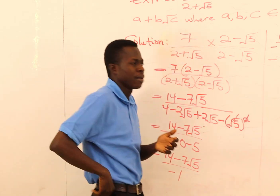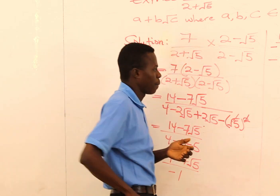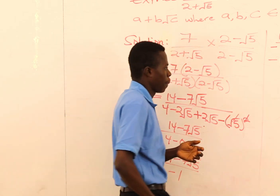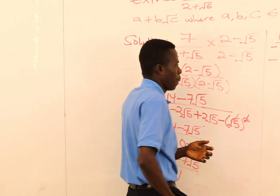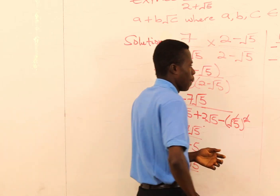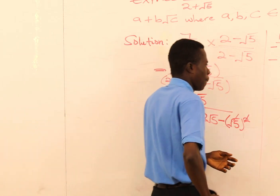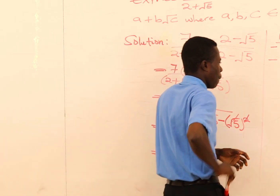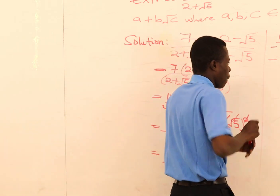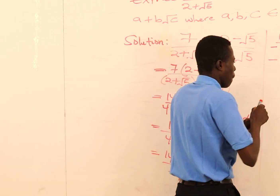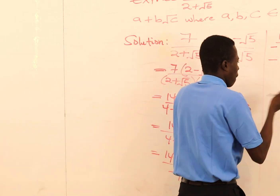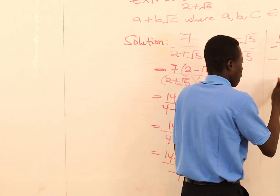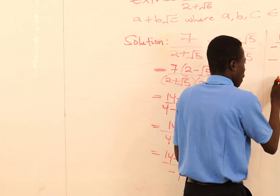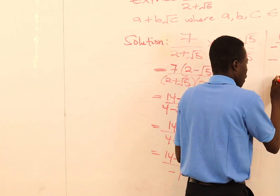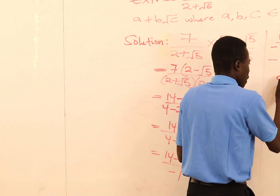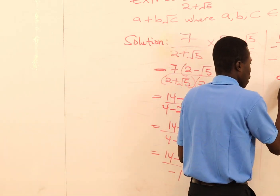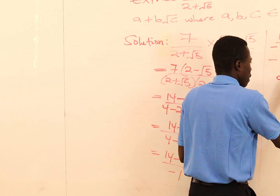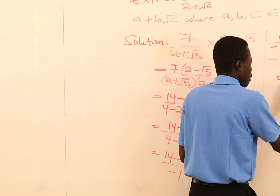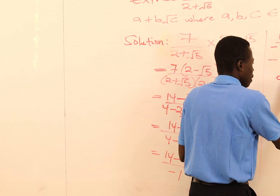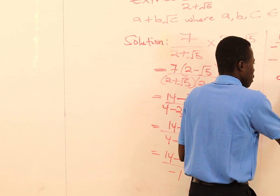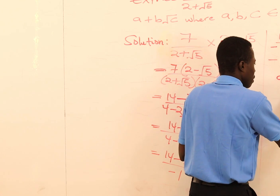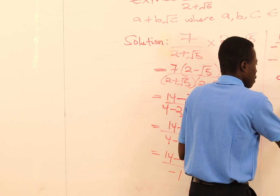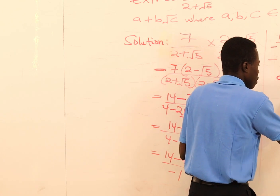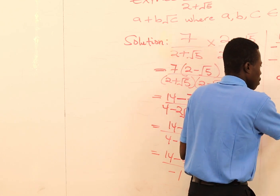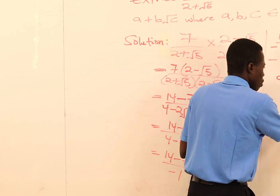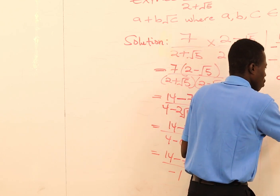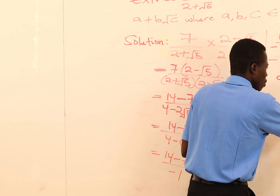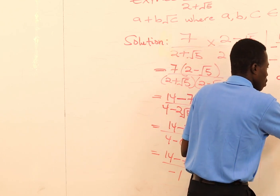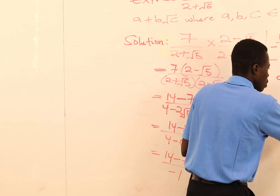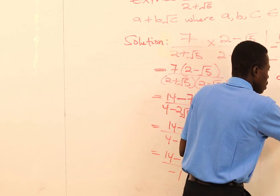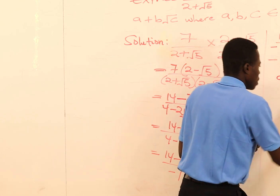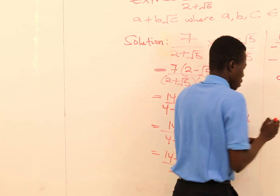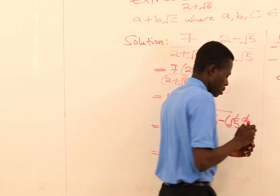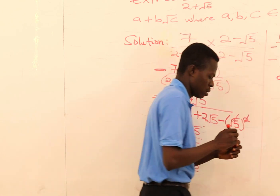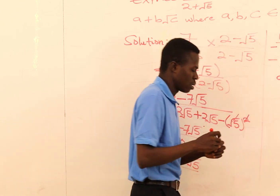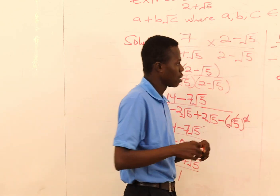So this is the right answer. Now are we done? No.